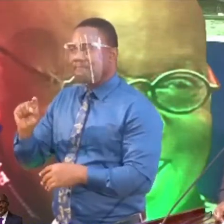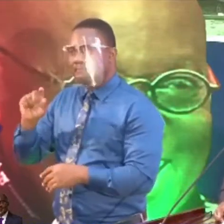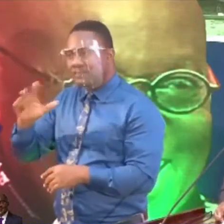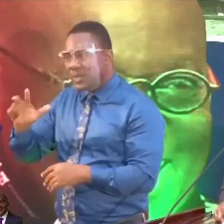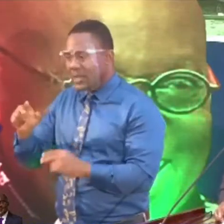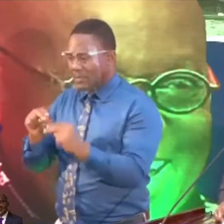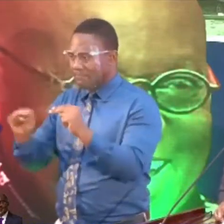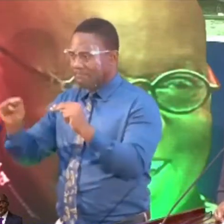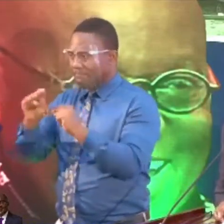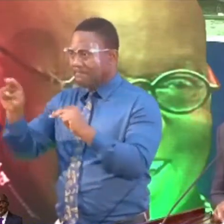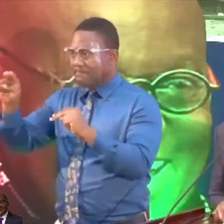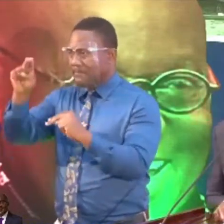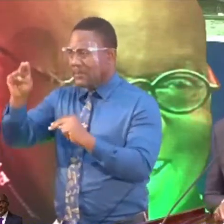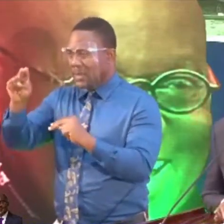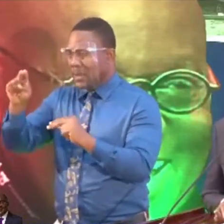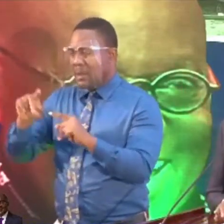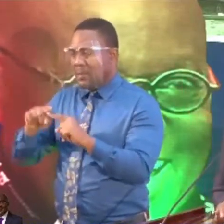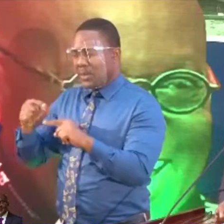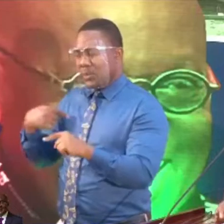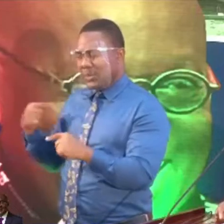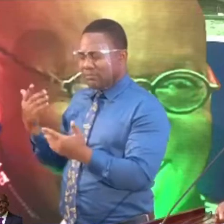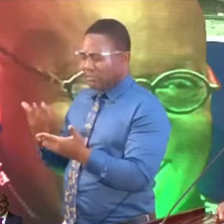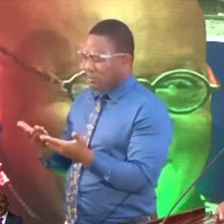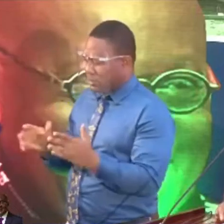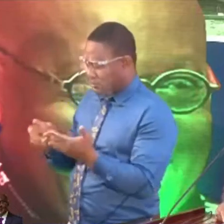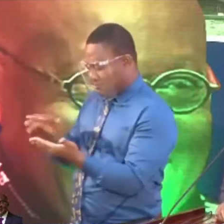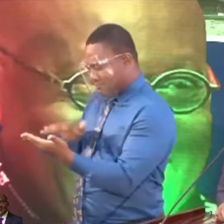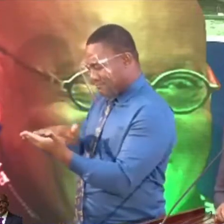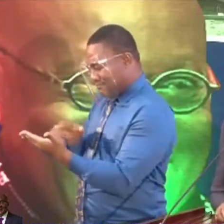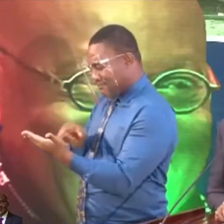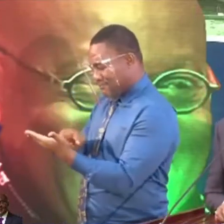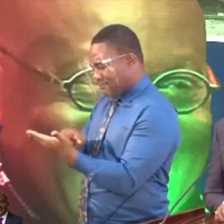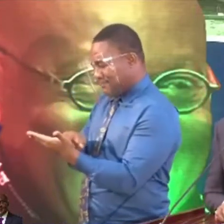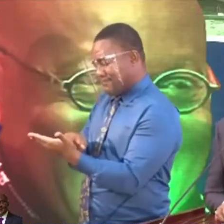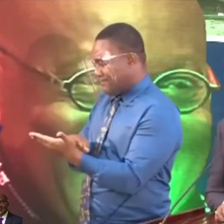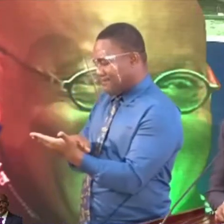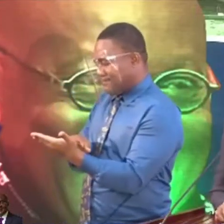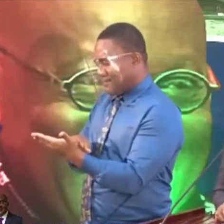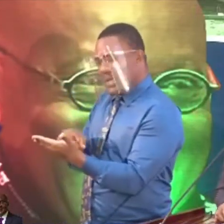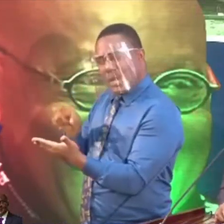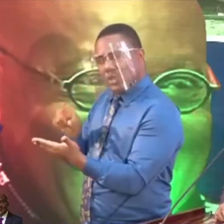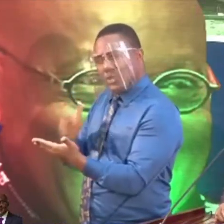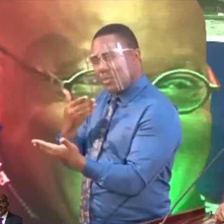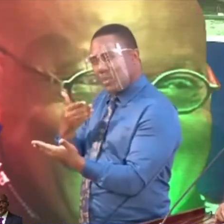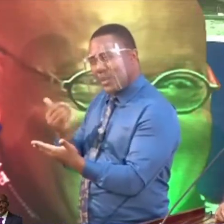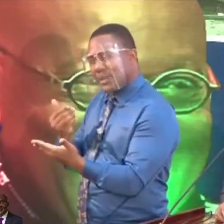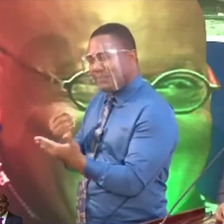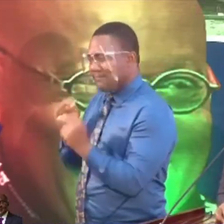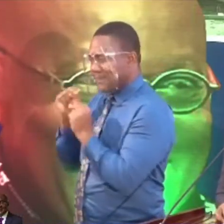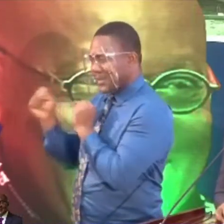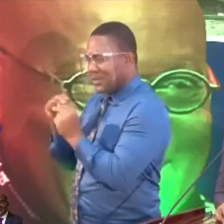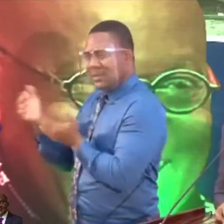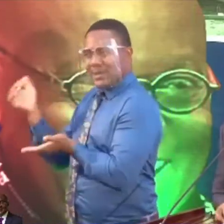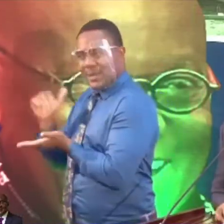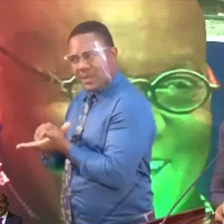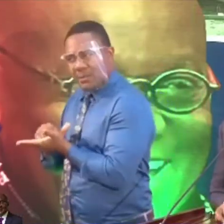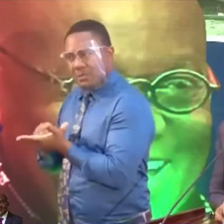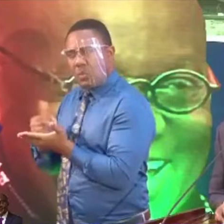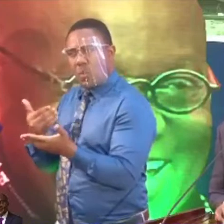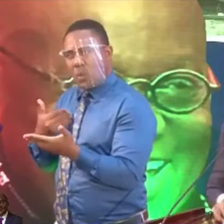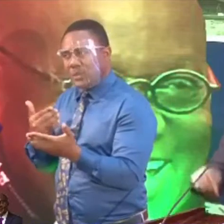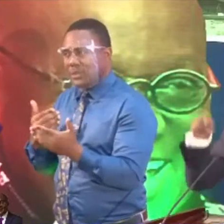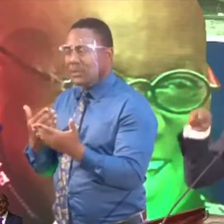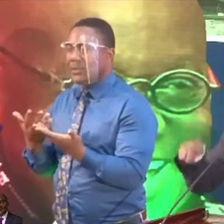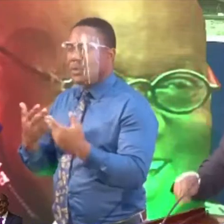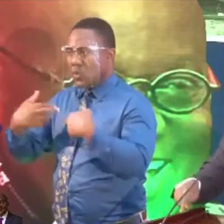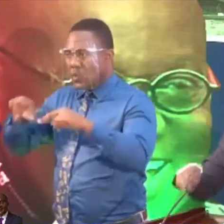interchange. When we came into office, we looked at it from a value for money perspective, renegotiated it for a 4-tier